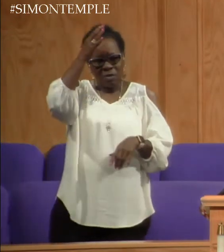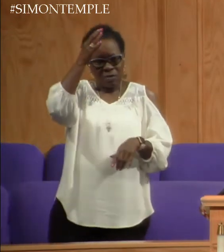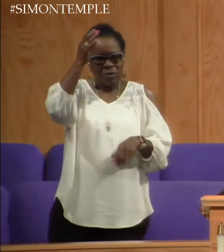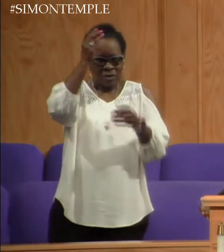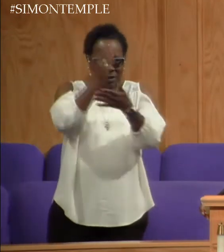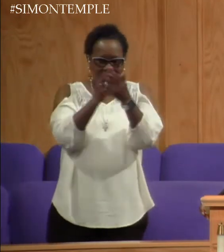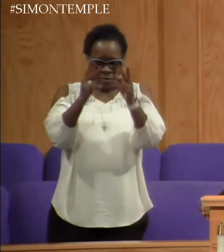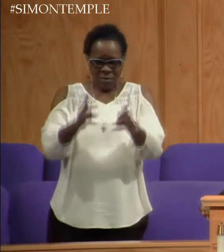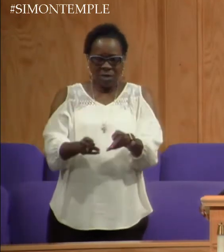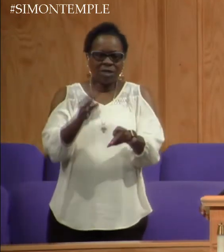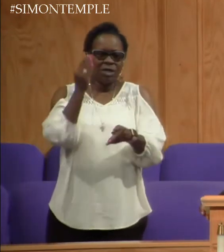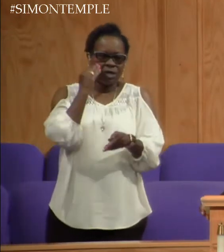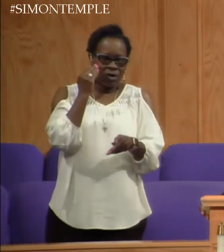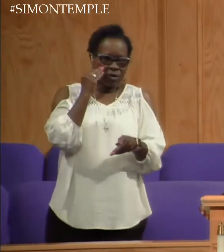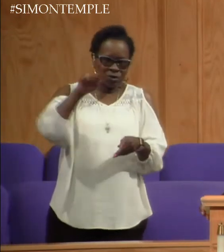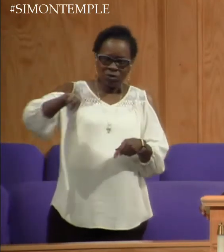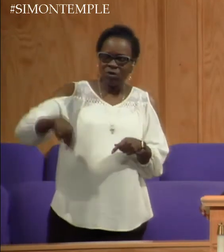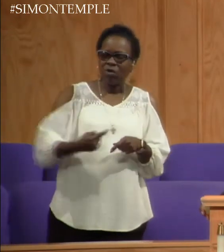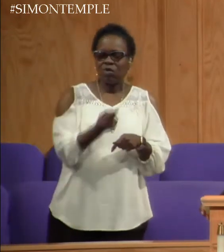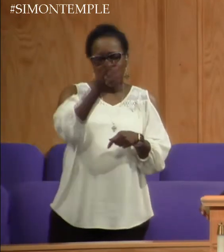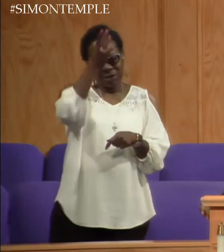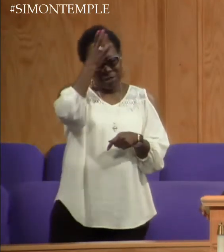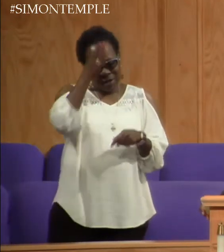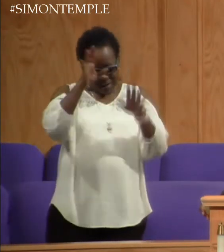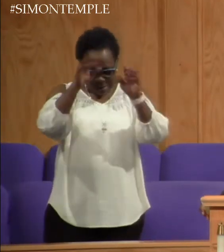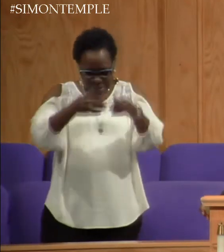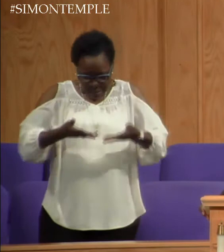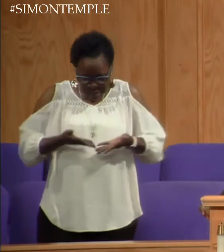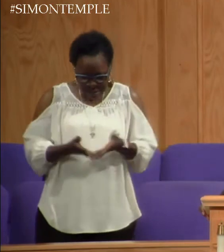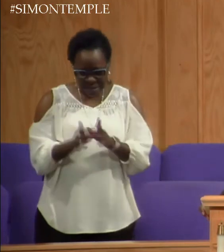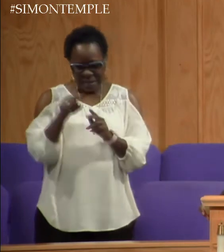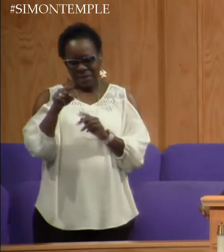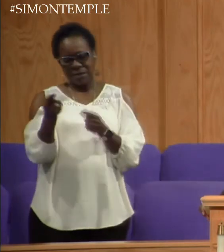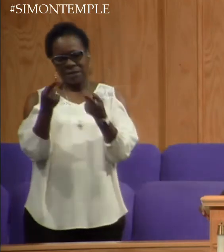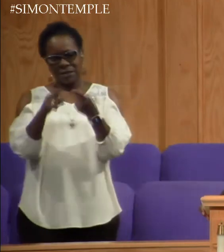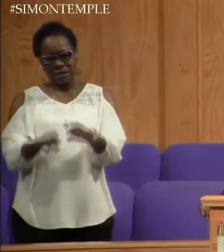standstill? Only God can allow this.